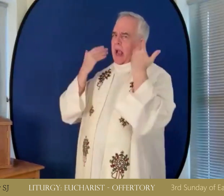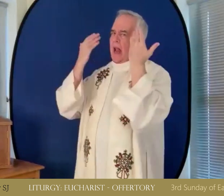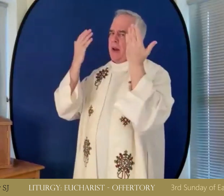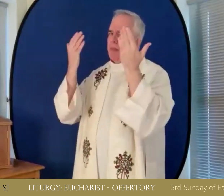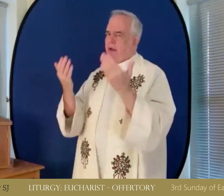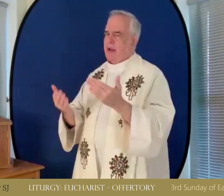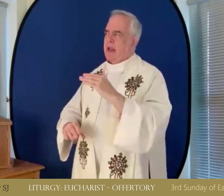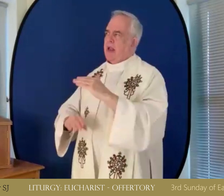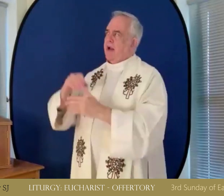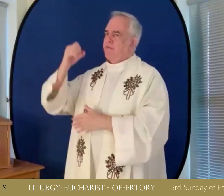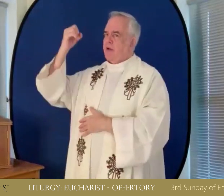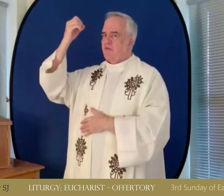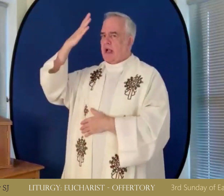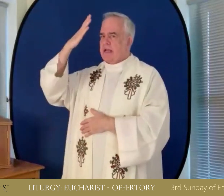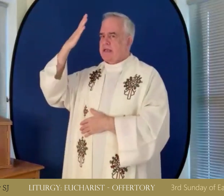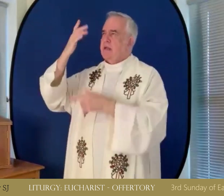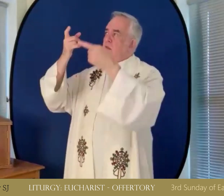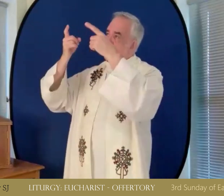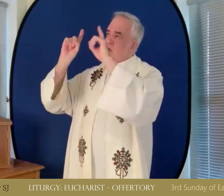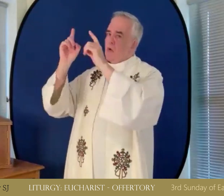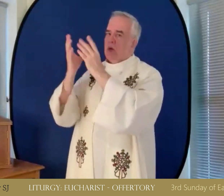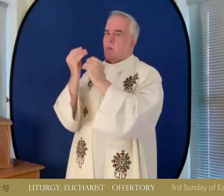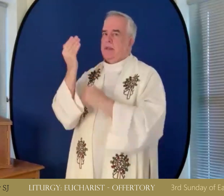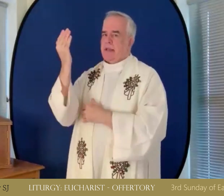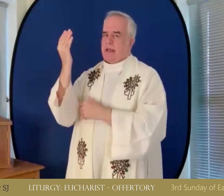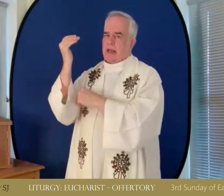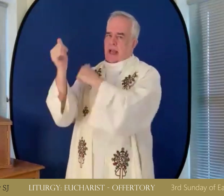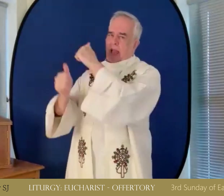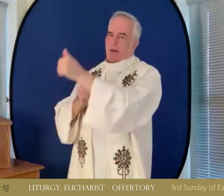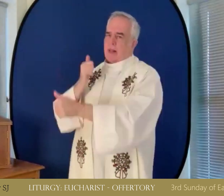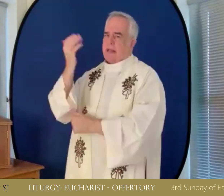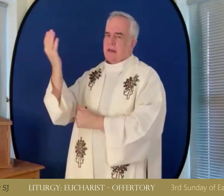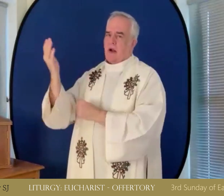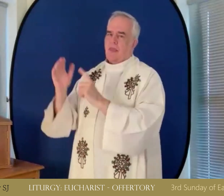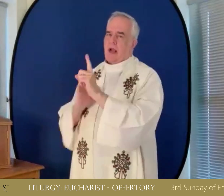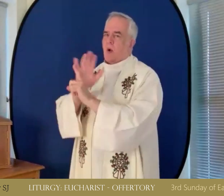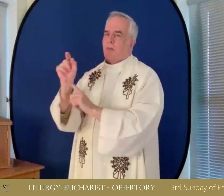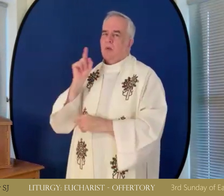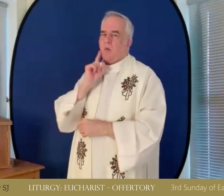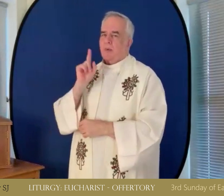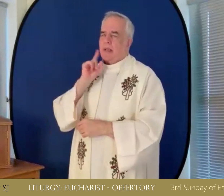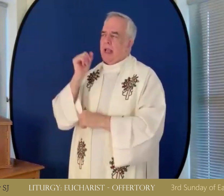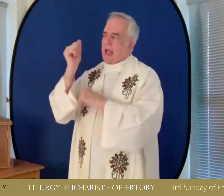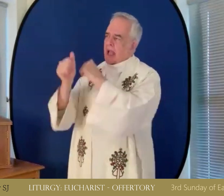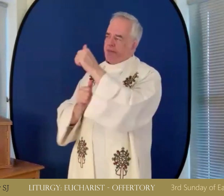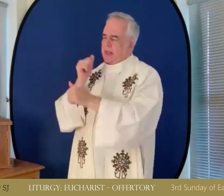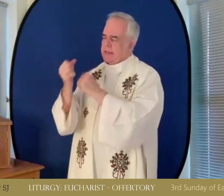Hail Mary, full of grace, the Lord is with thee. Blessed art thou among women, and blessed is